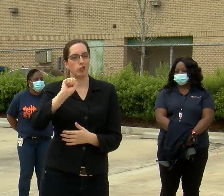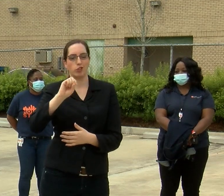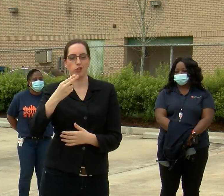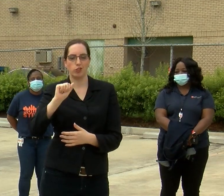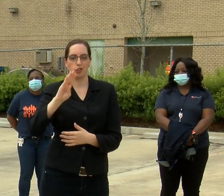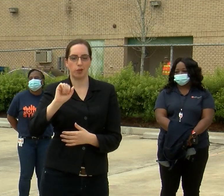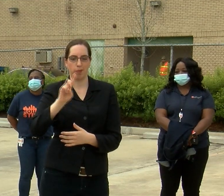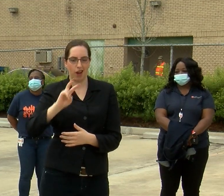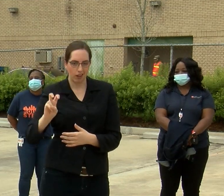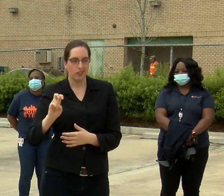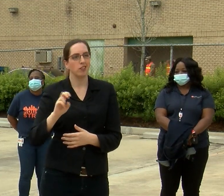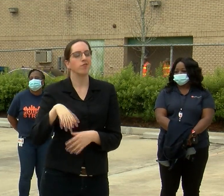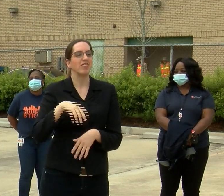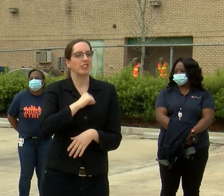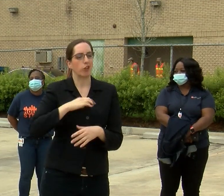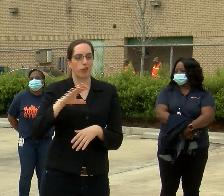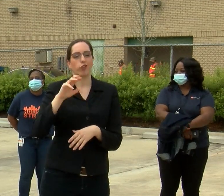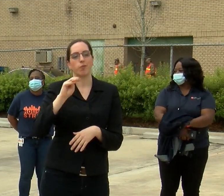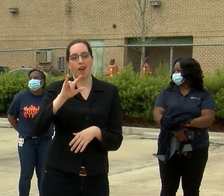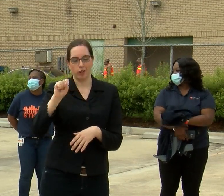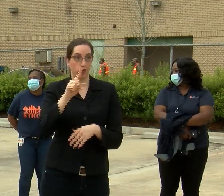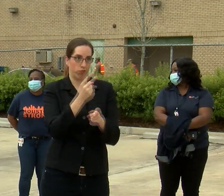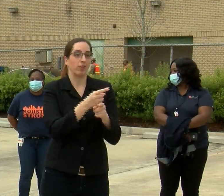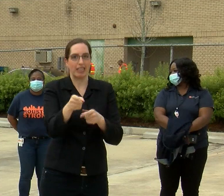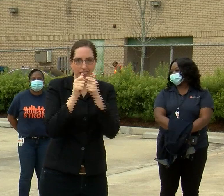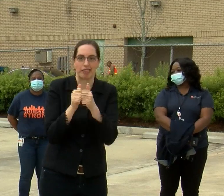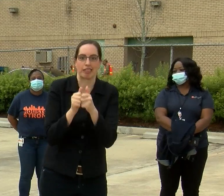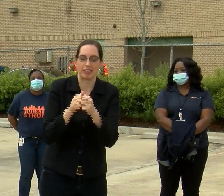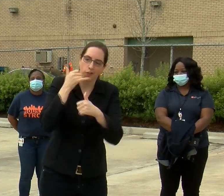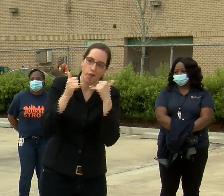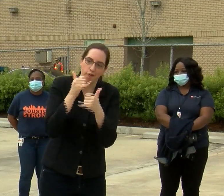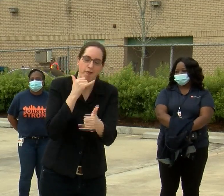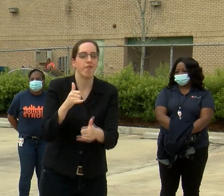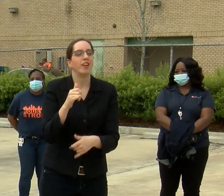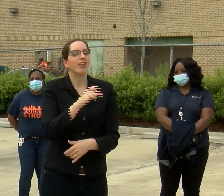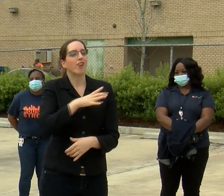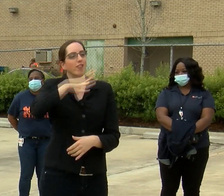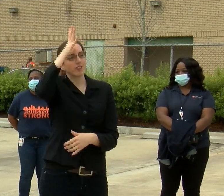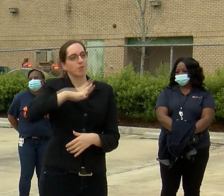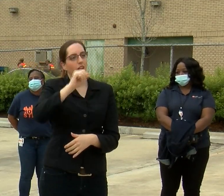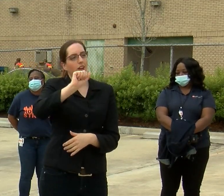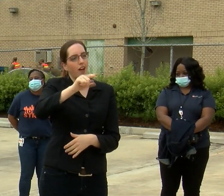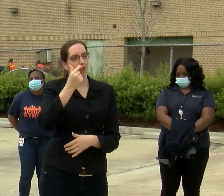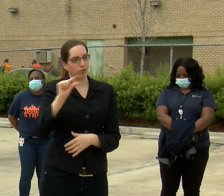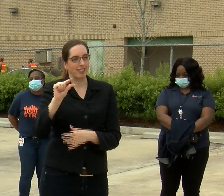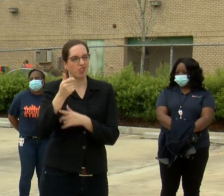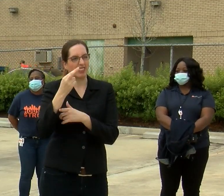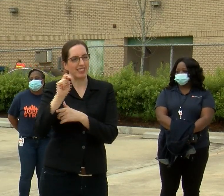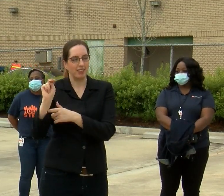Miles. You're right, he texted and called us a lot. Congressman Al Green, I want to acknowledge him because he